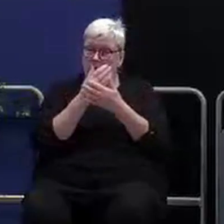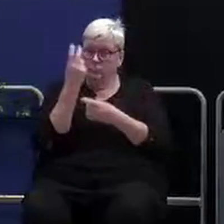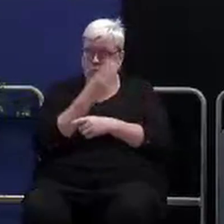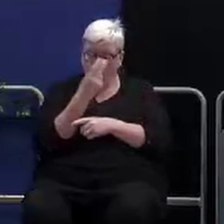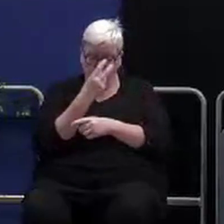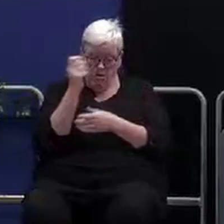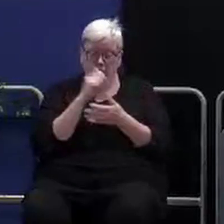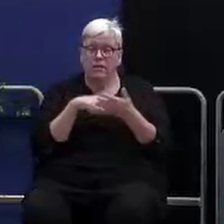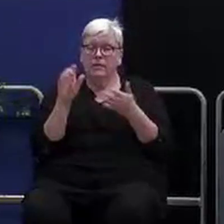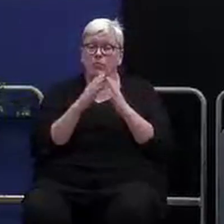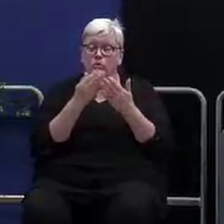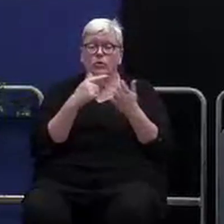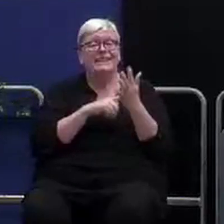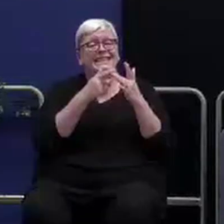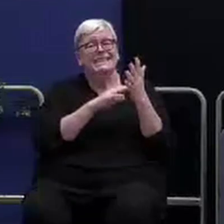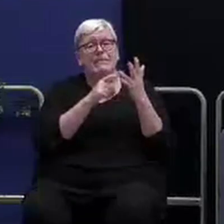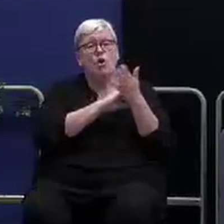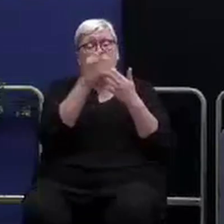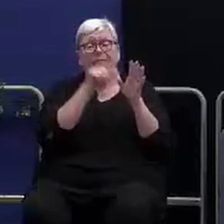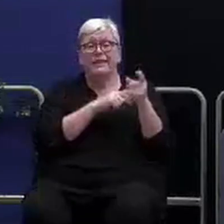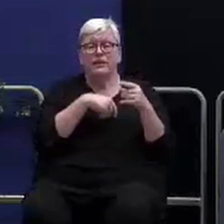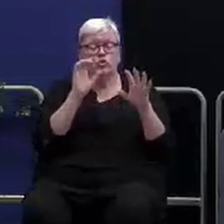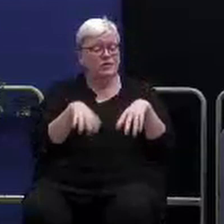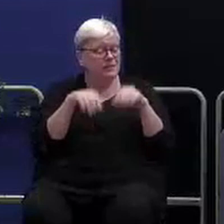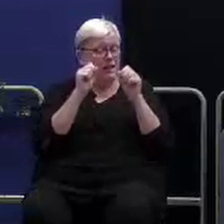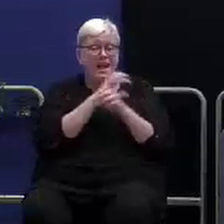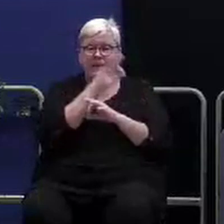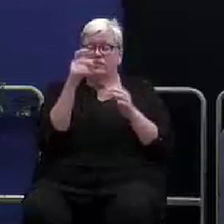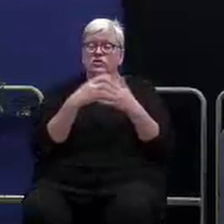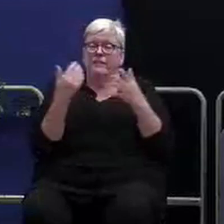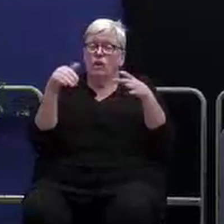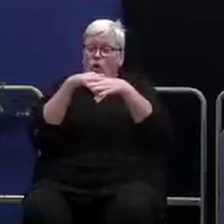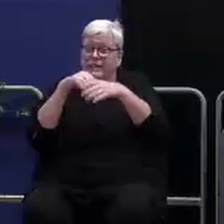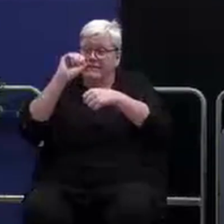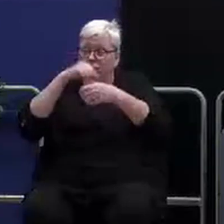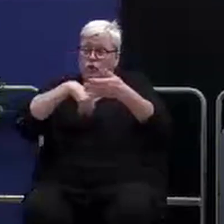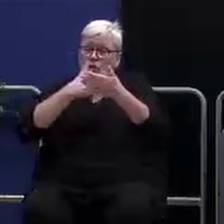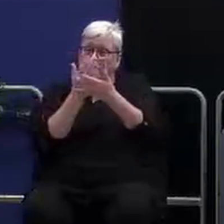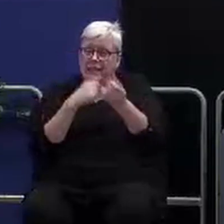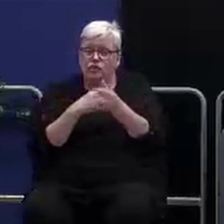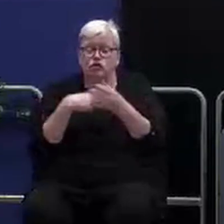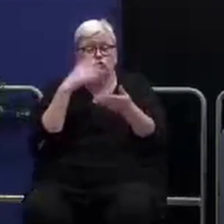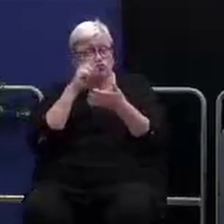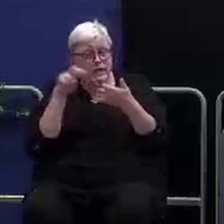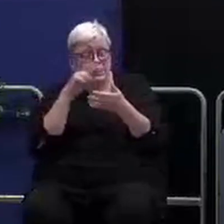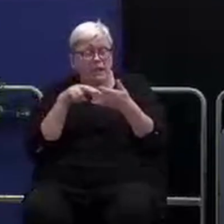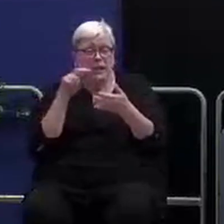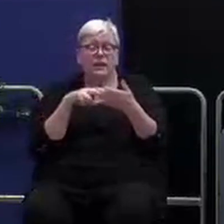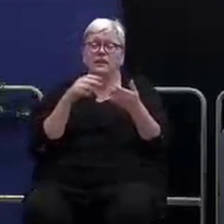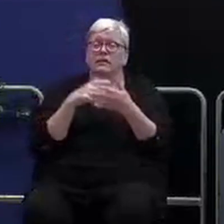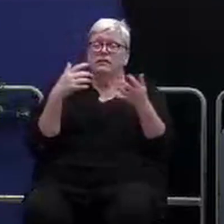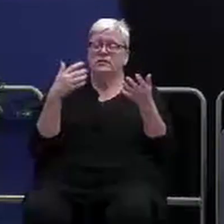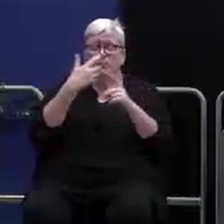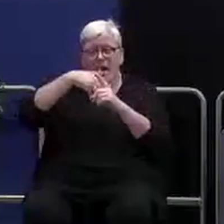books. Timothy, could I maybe start by asking you to give us some context for the section of your book you're reading, and reading as